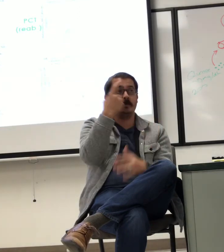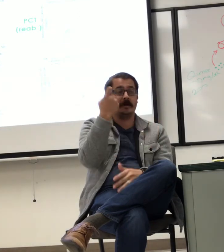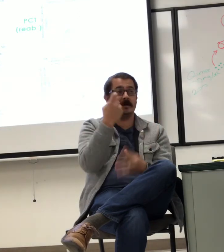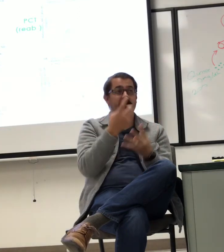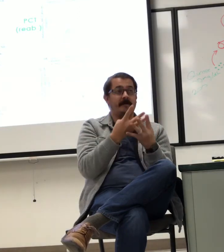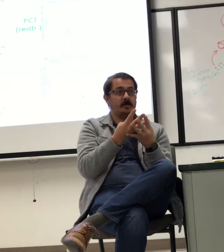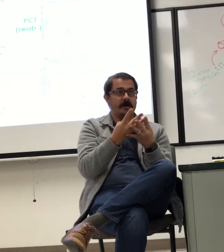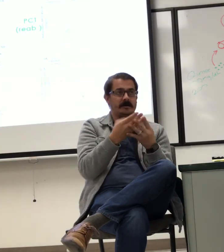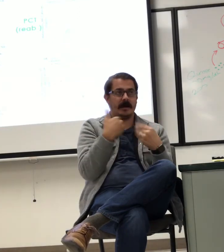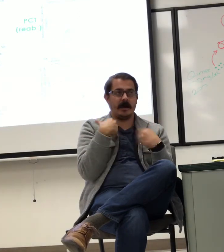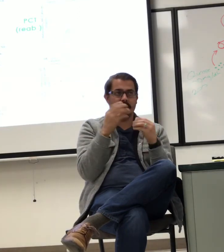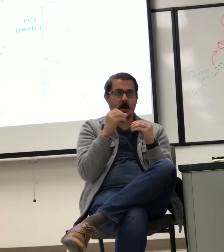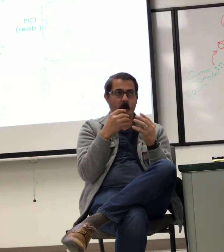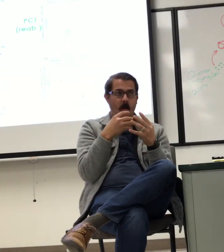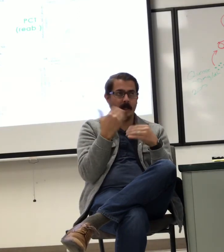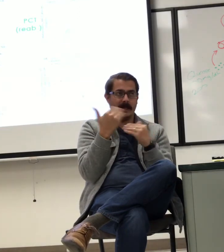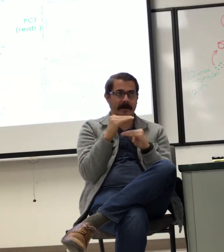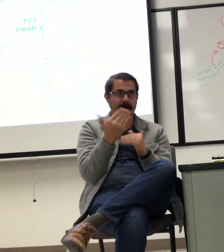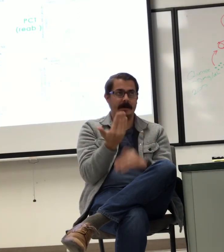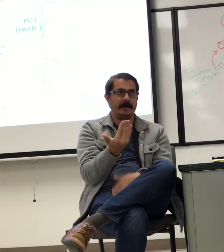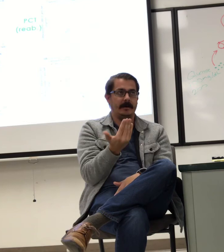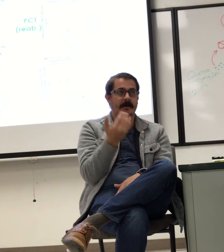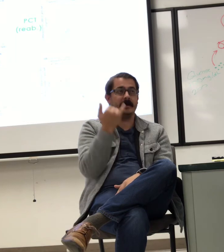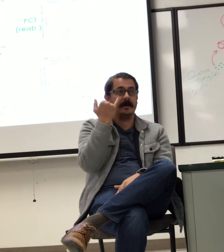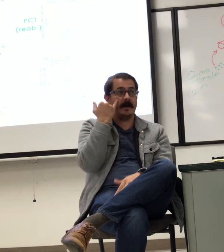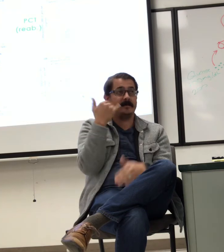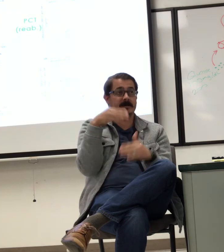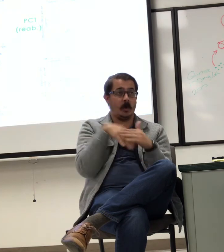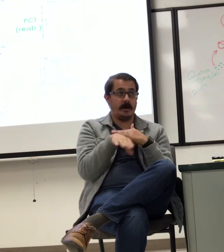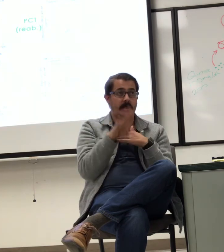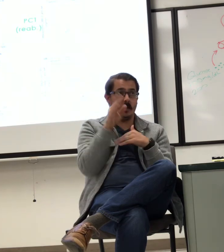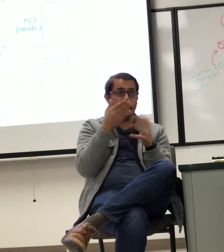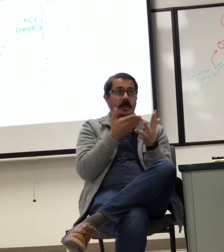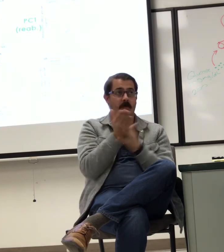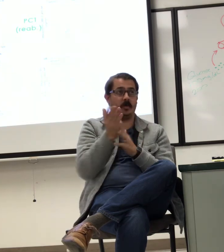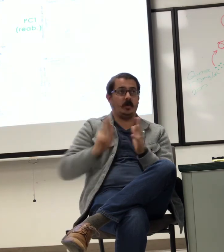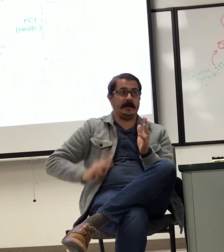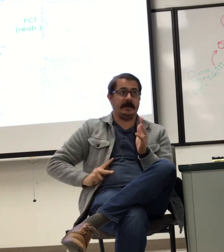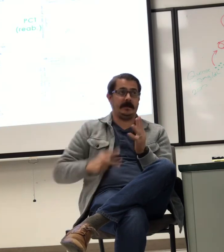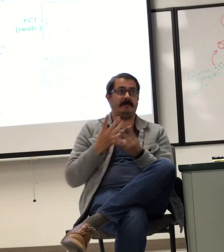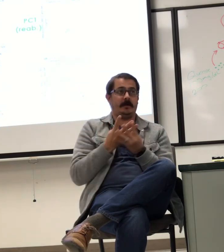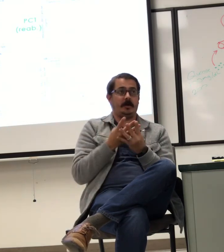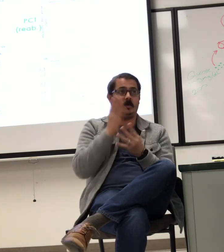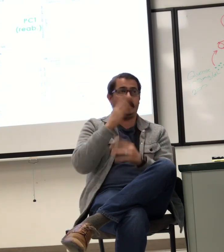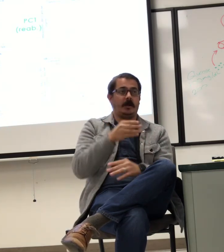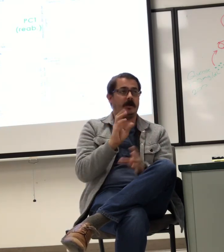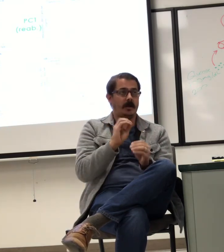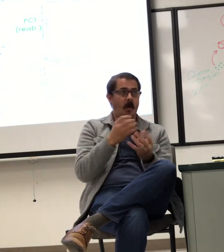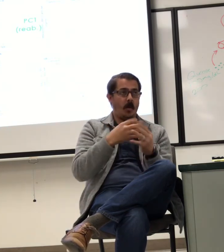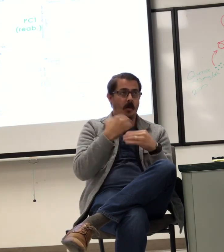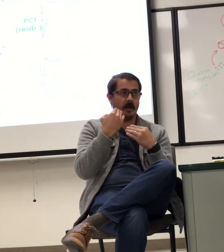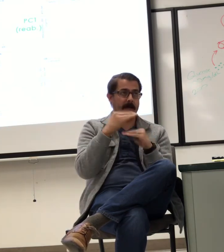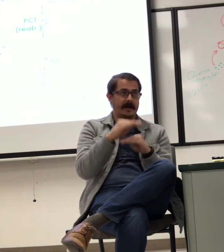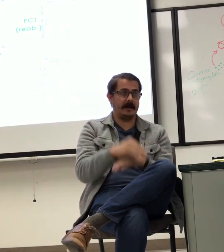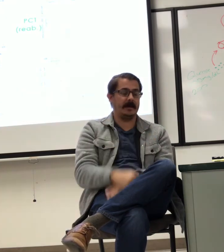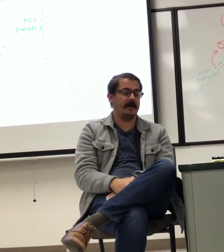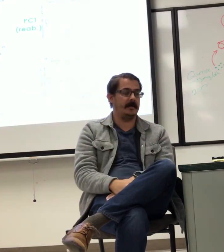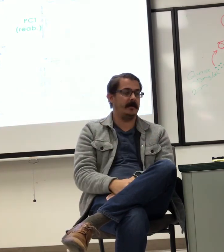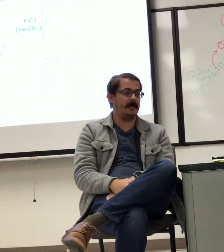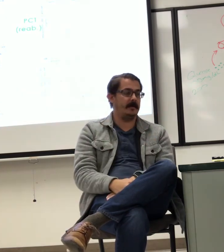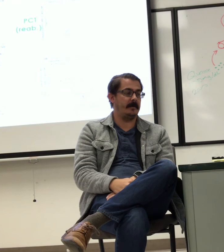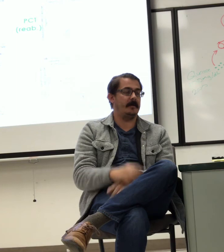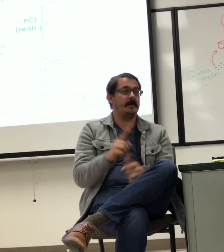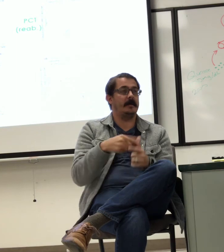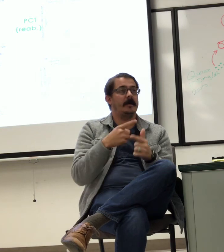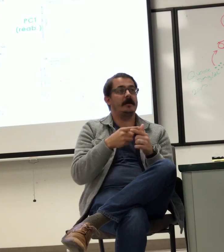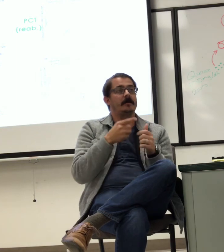filtration has no limit. If it's coming in, it's going through. It has no limit. And so when you pass by